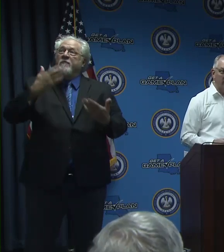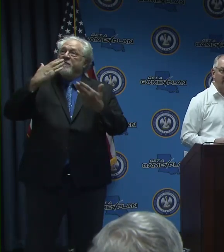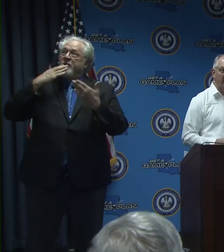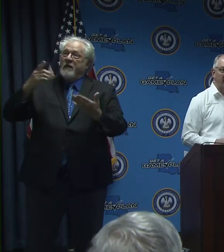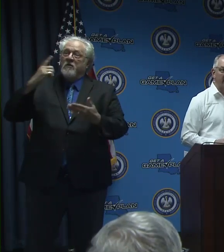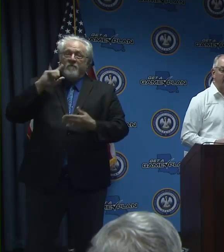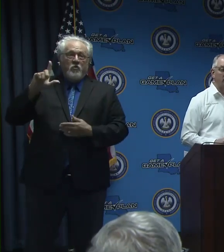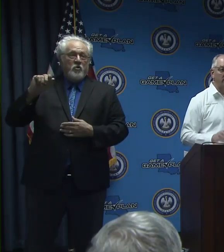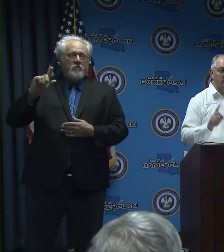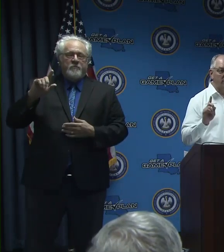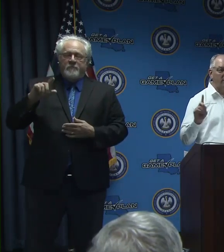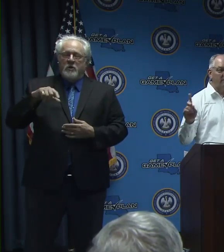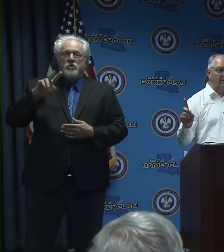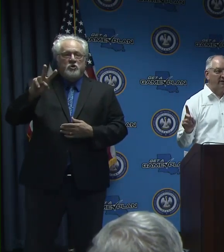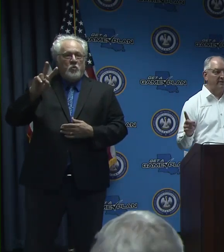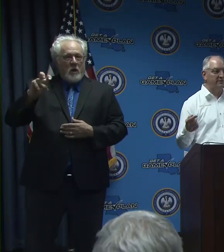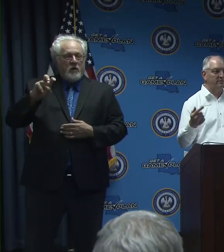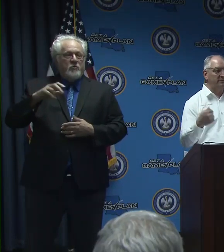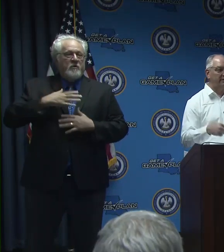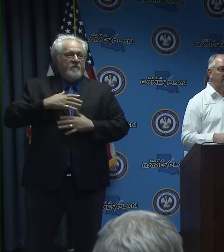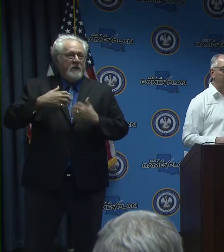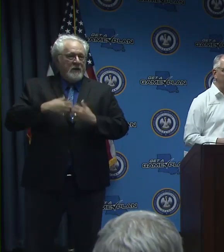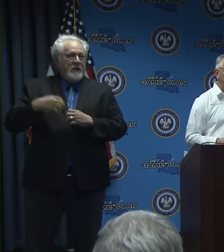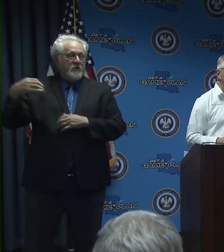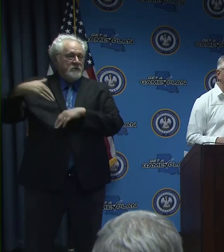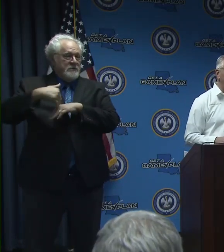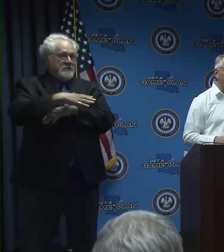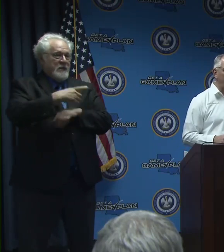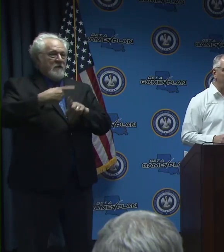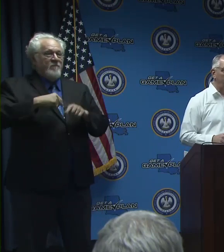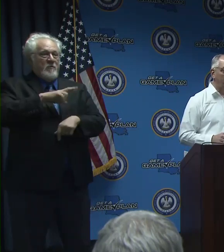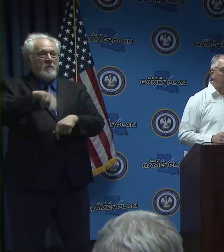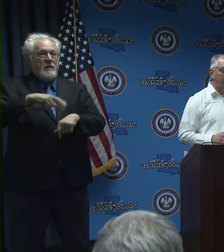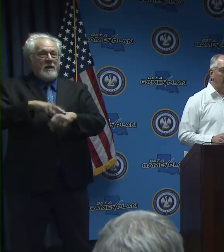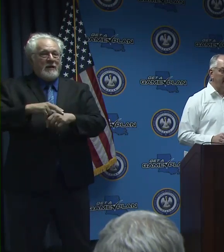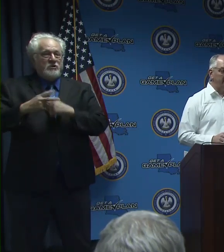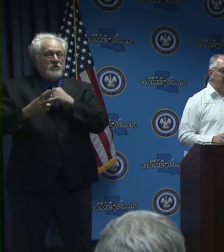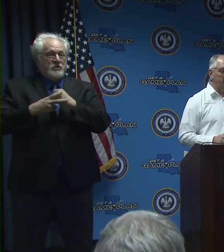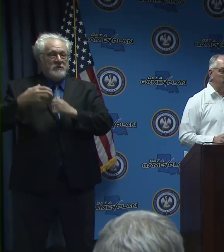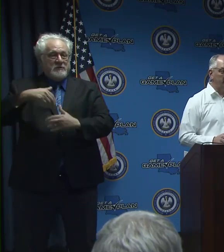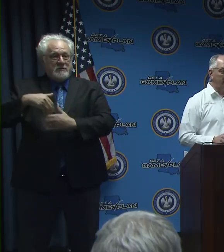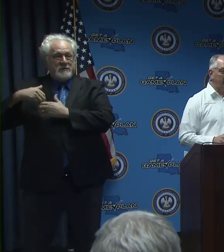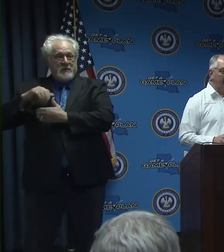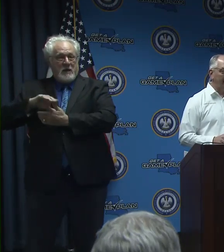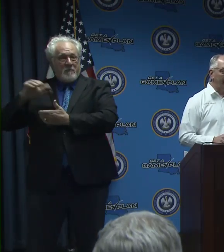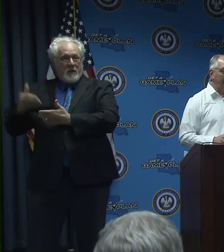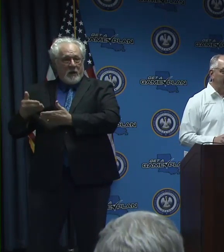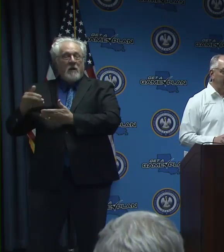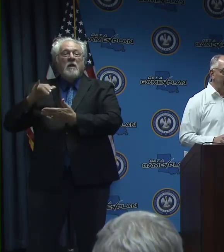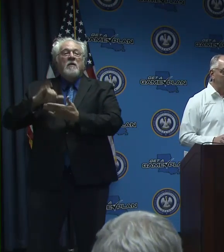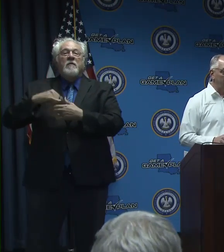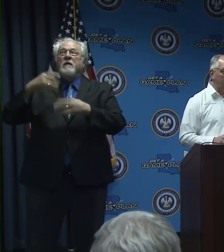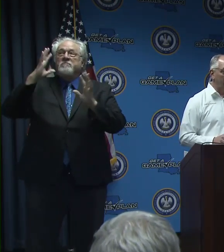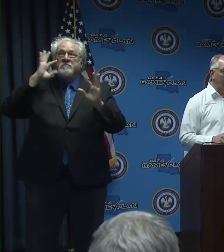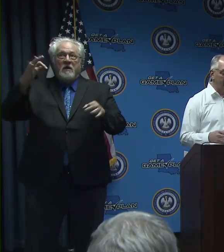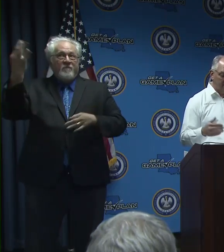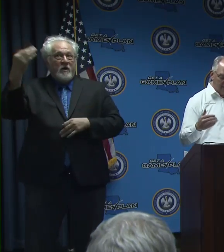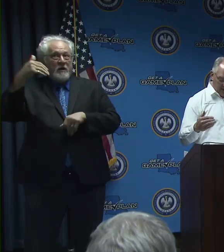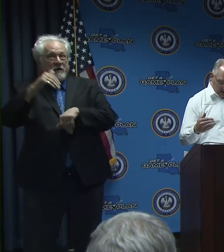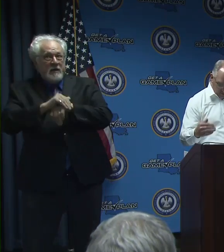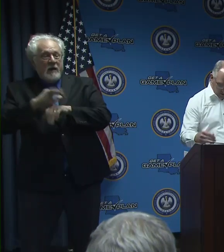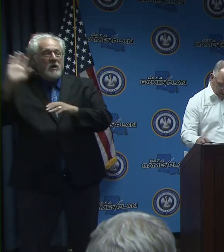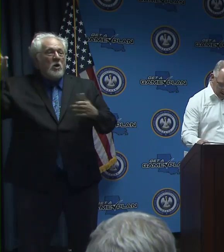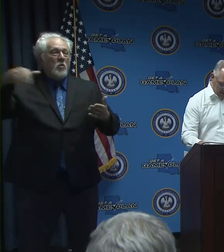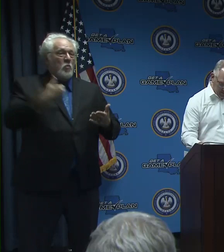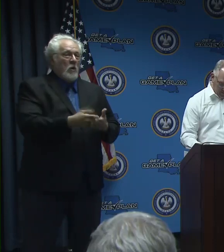for the 200 ventilators that were sent from the national stockpile. That decision was made Friday night, and they actually arrived